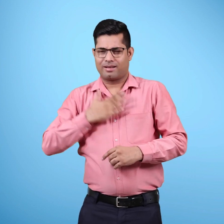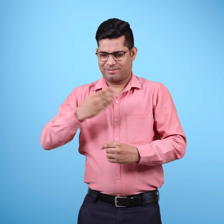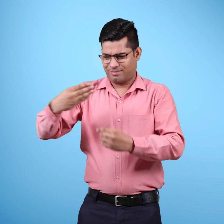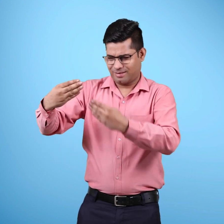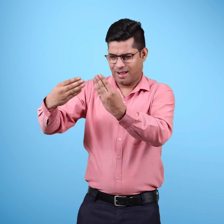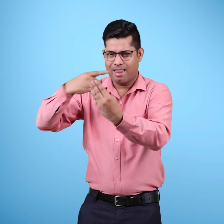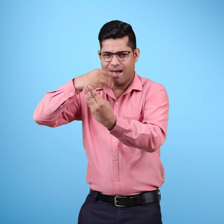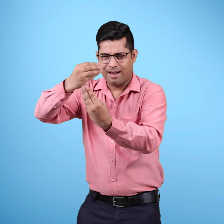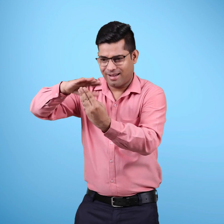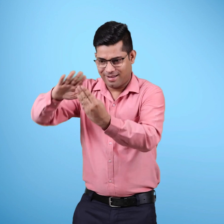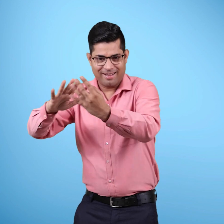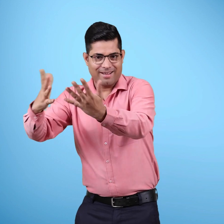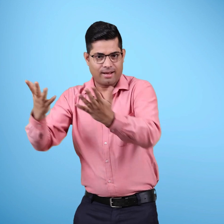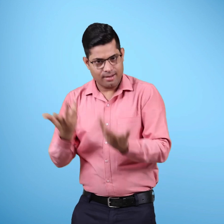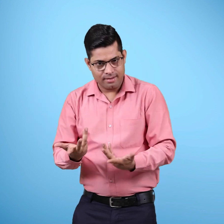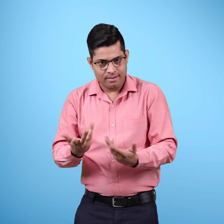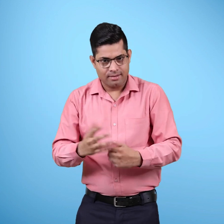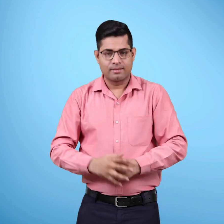while some others have reddish ones.